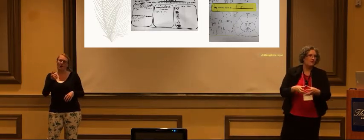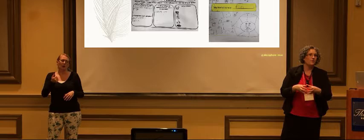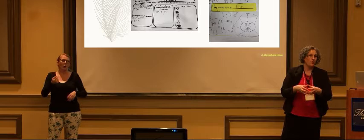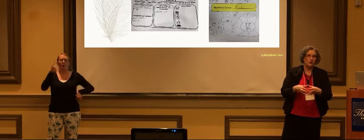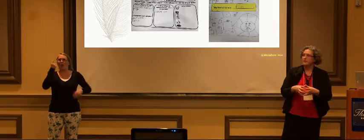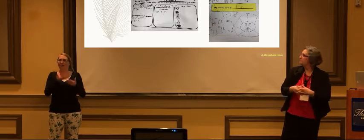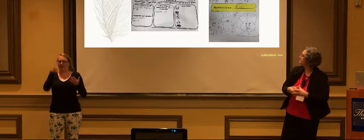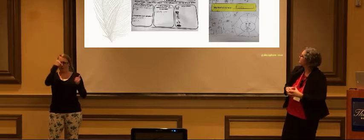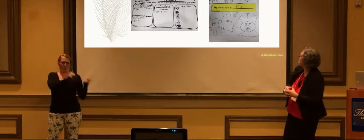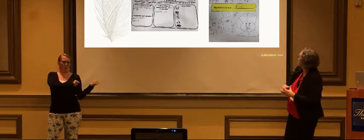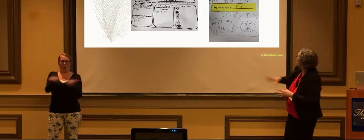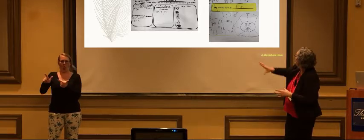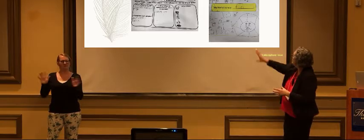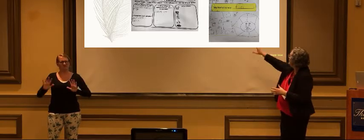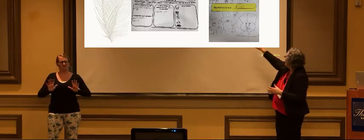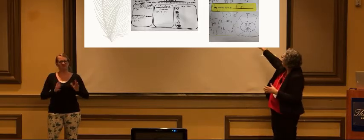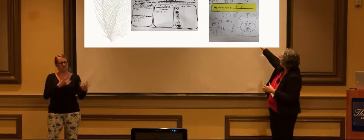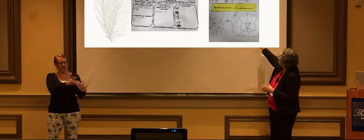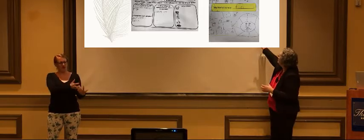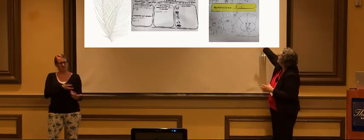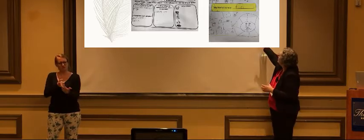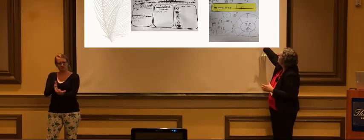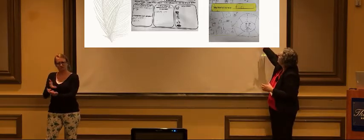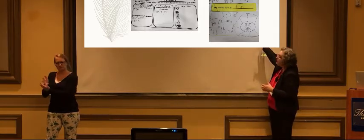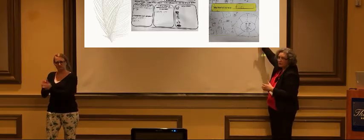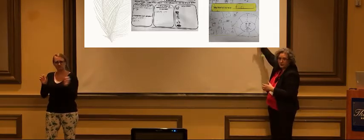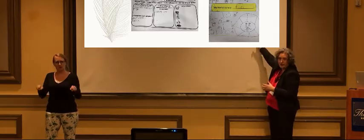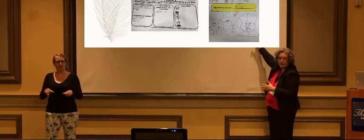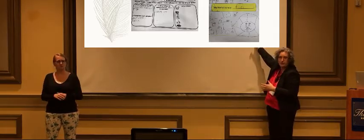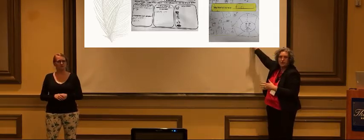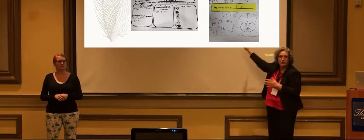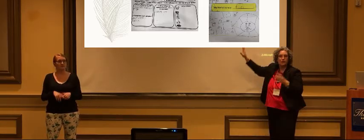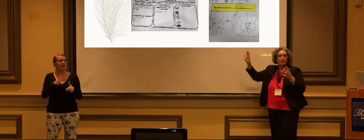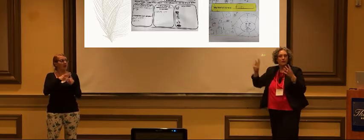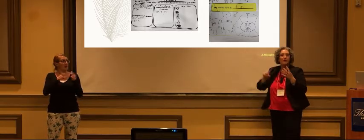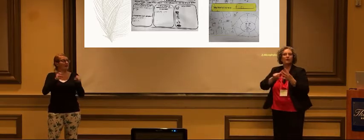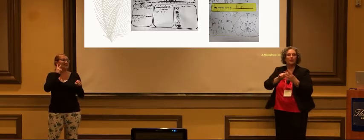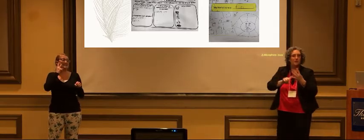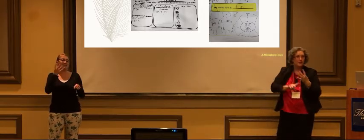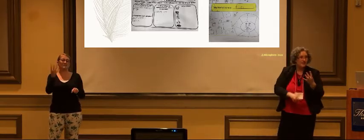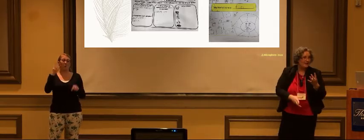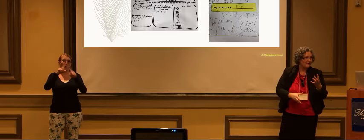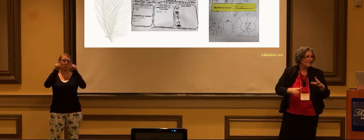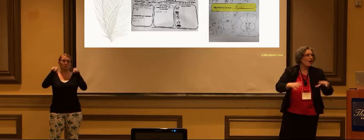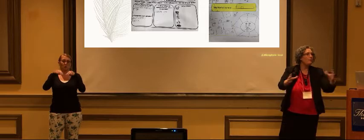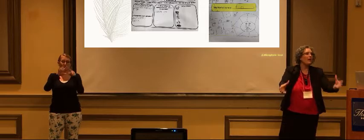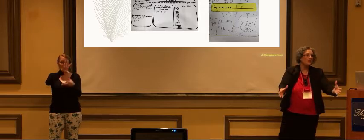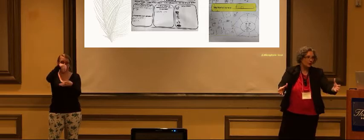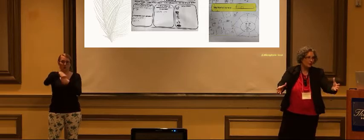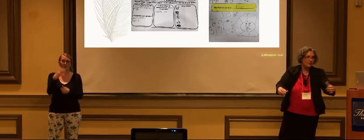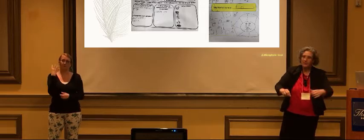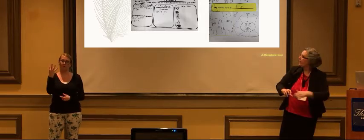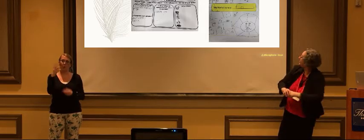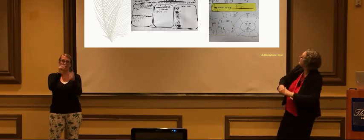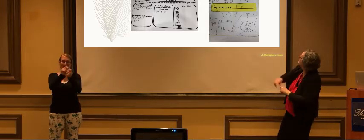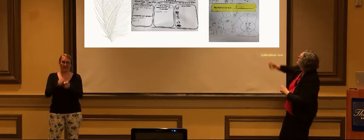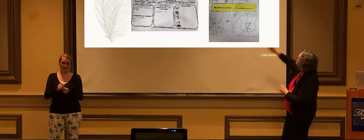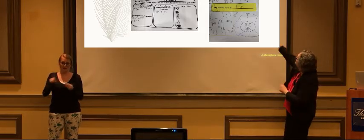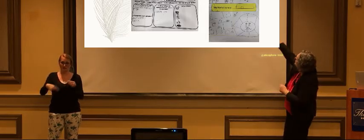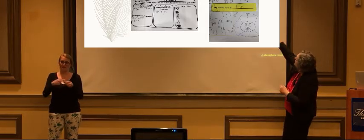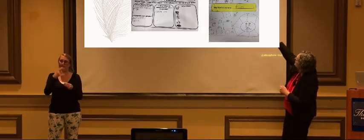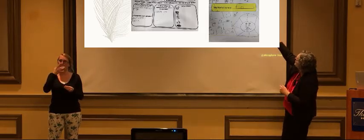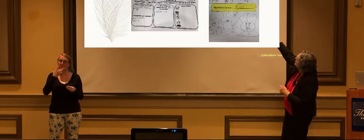just right for yours. And you can see from her Foursquare, she included 4 different details about her birthday